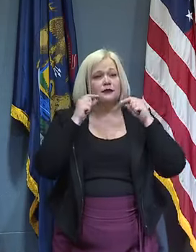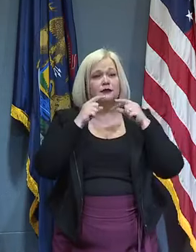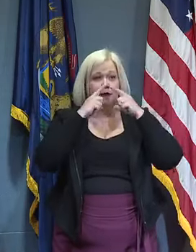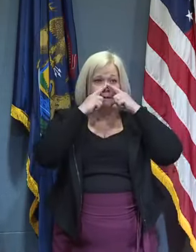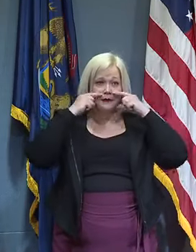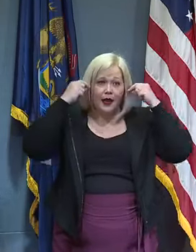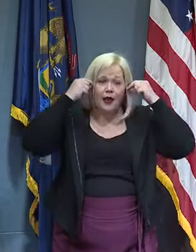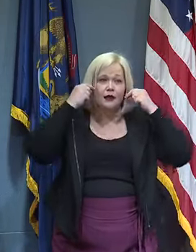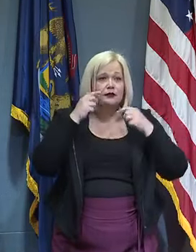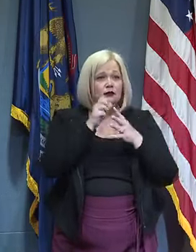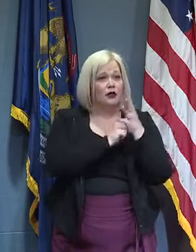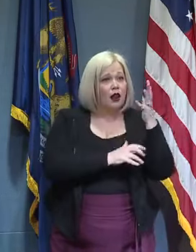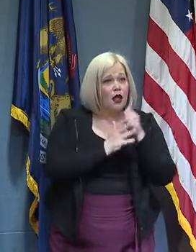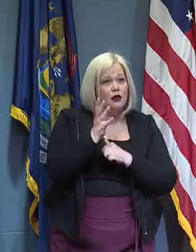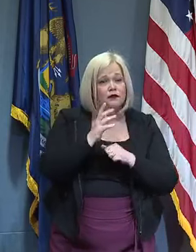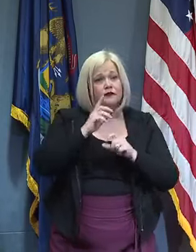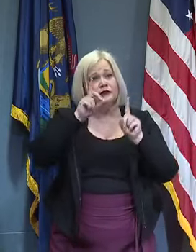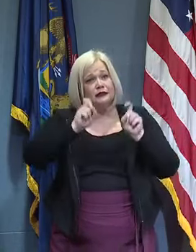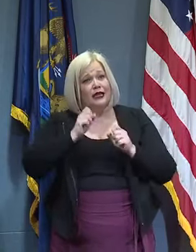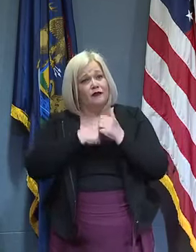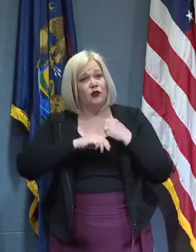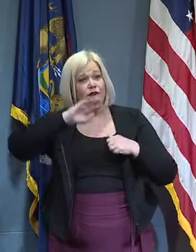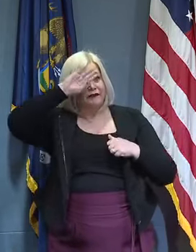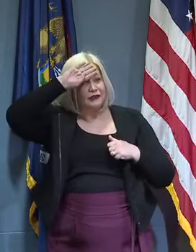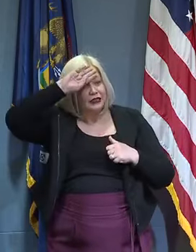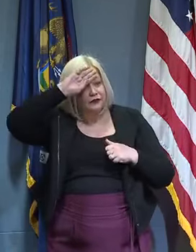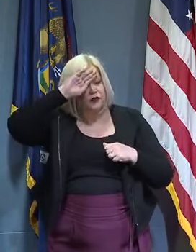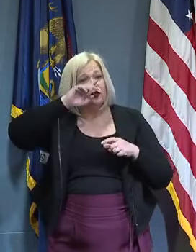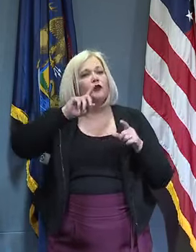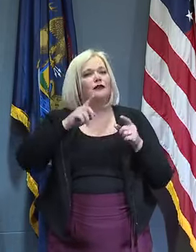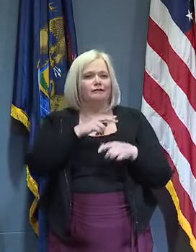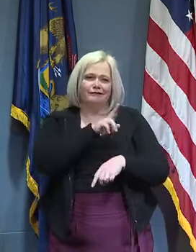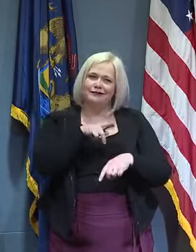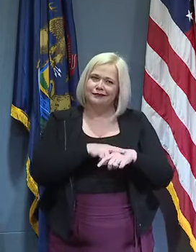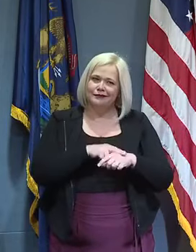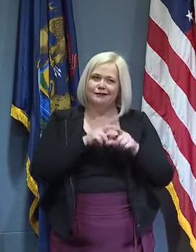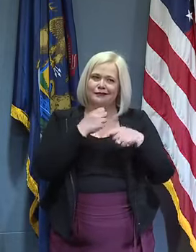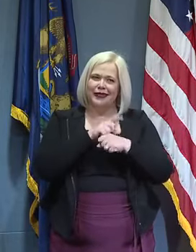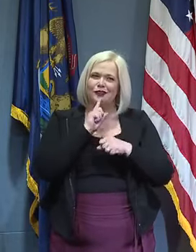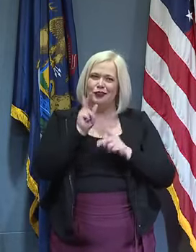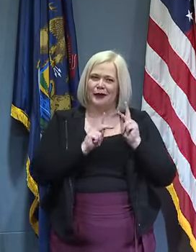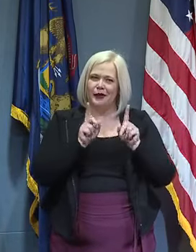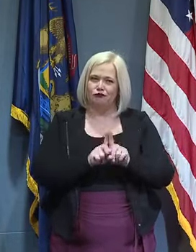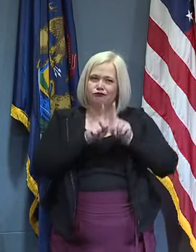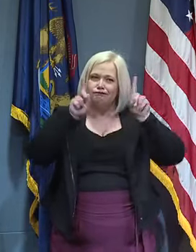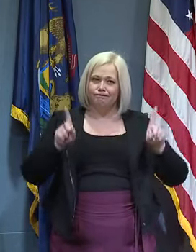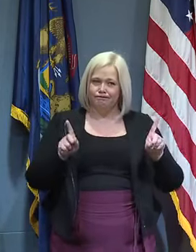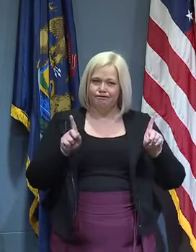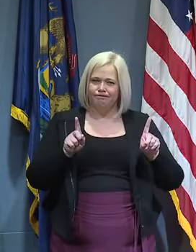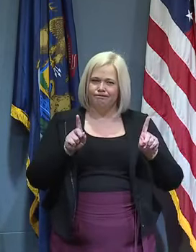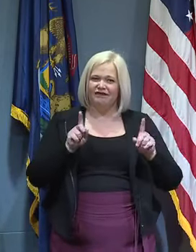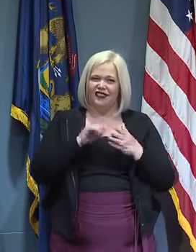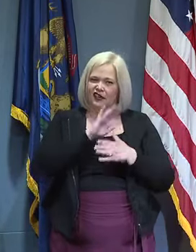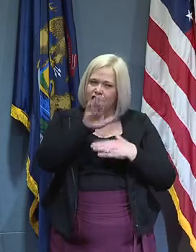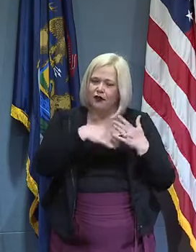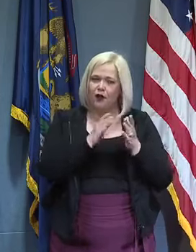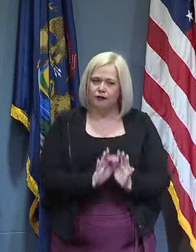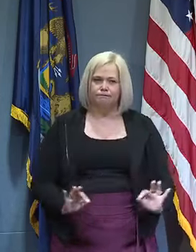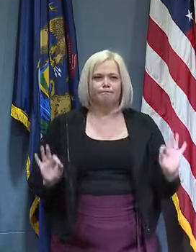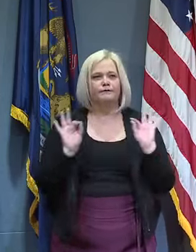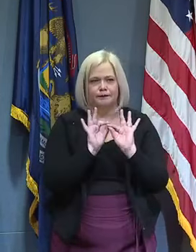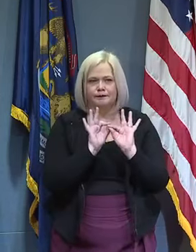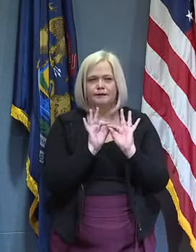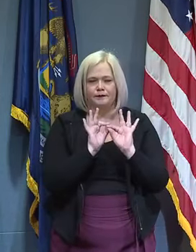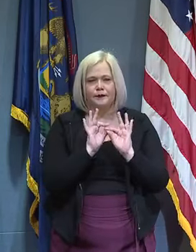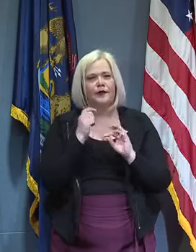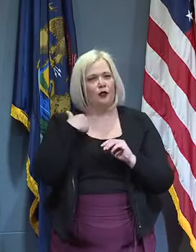gloves, temperature testing, and of course, social distancing are all important and will be